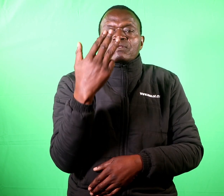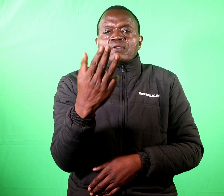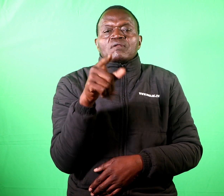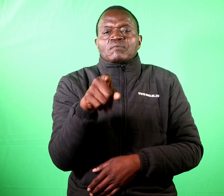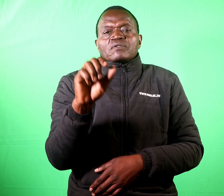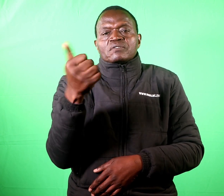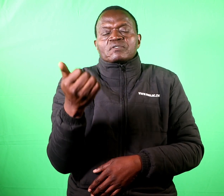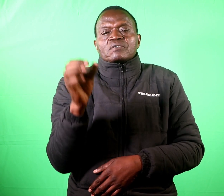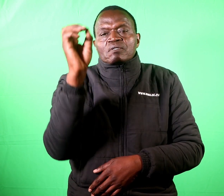9.6%.